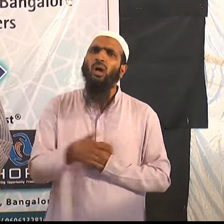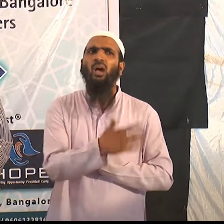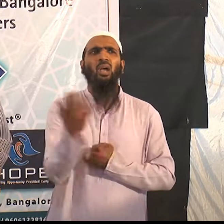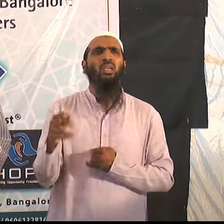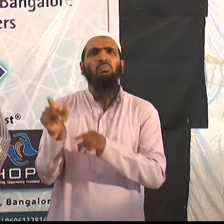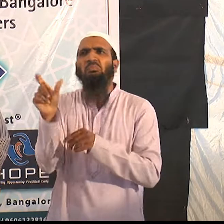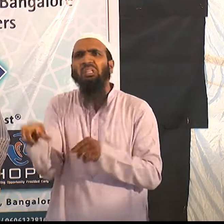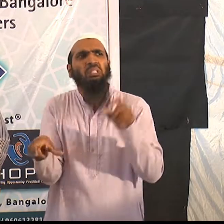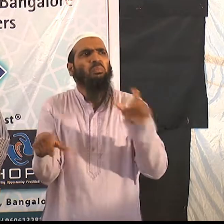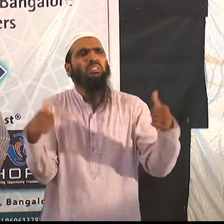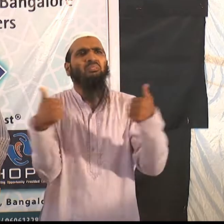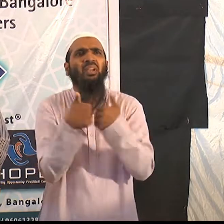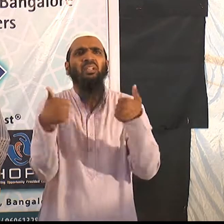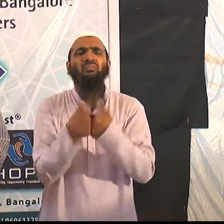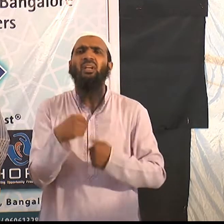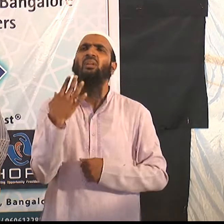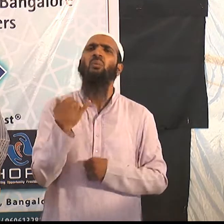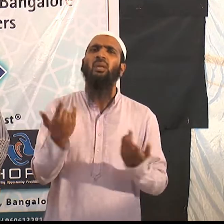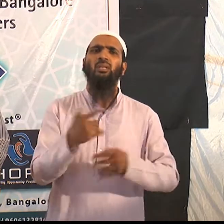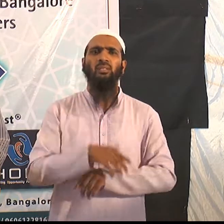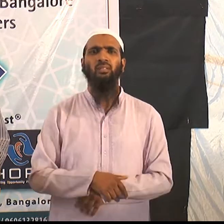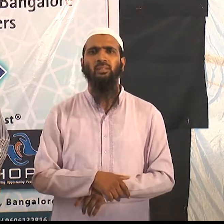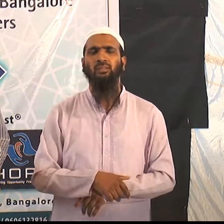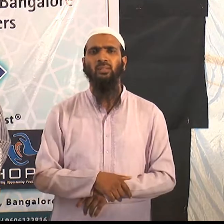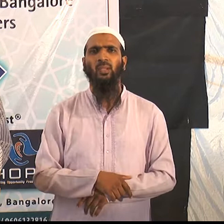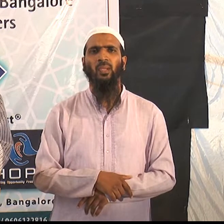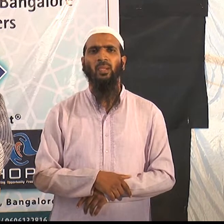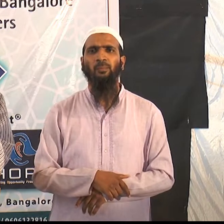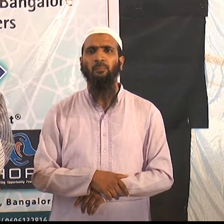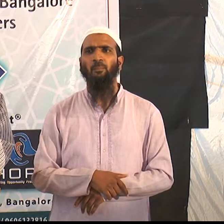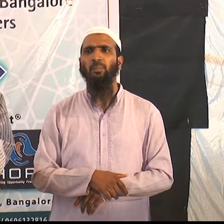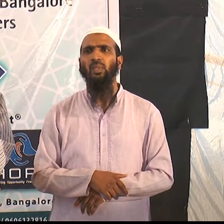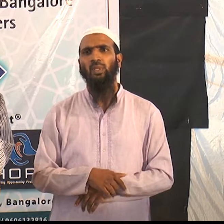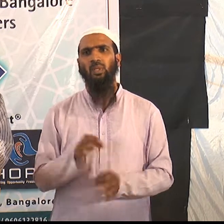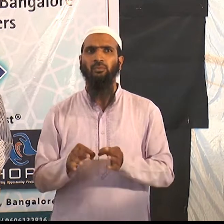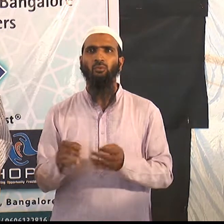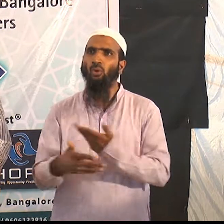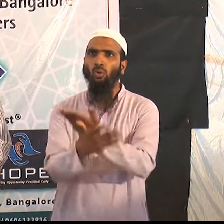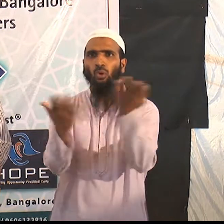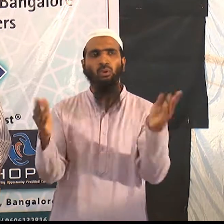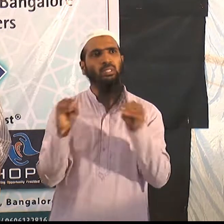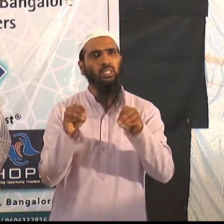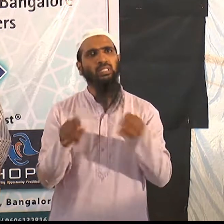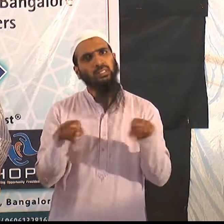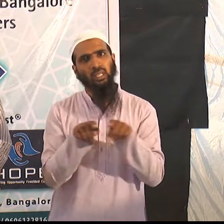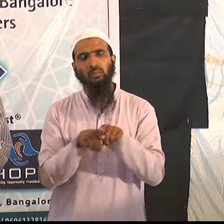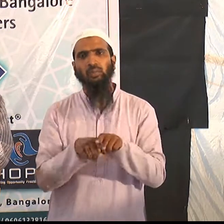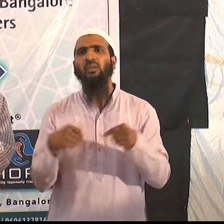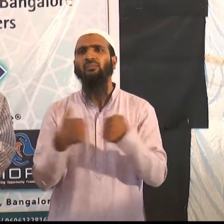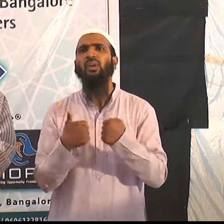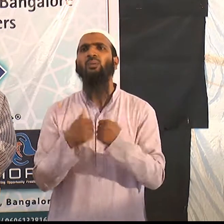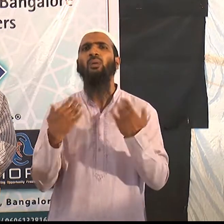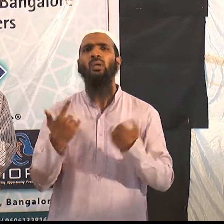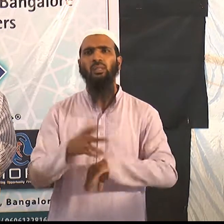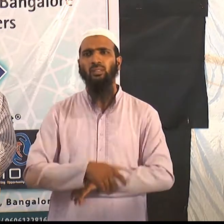Why is man fighting man? It says that hate begets hate, just as success